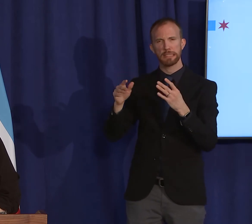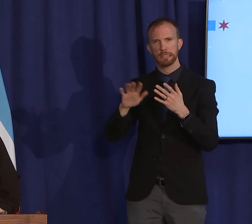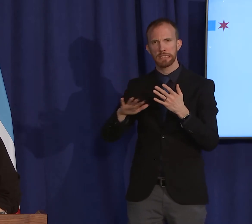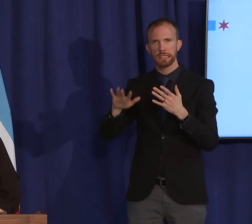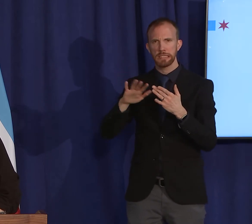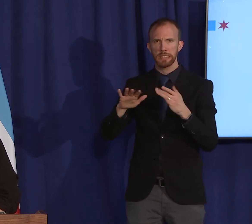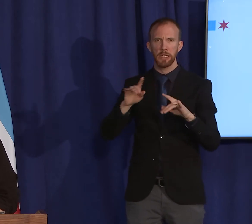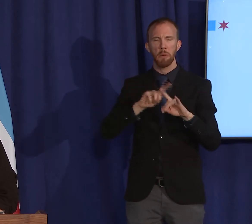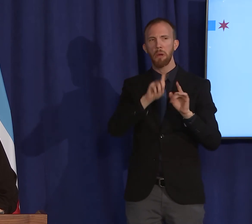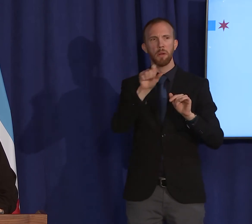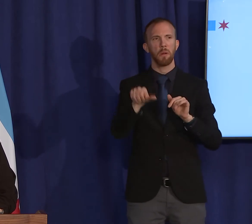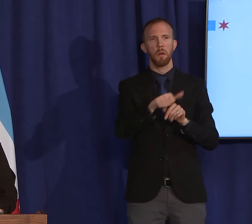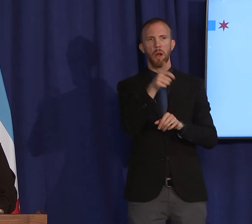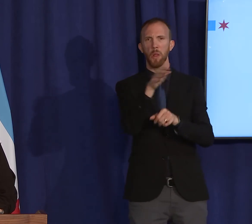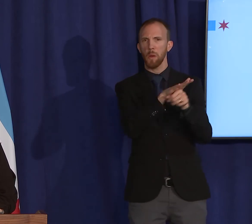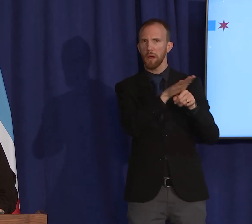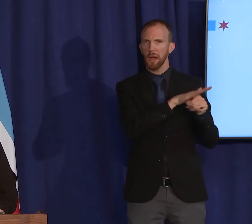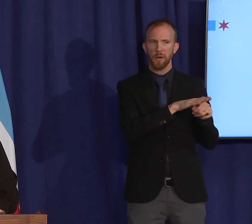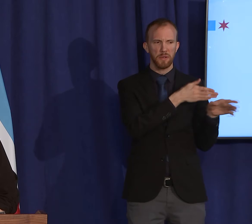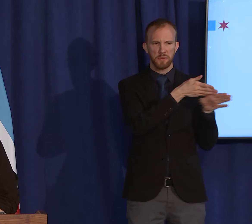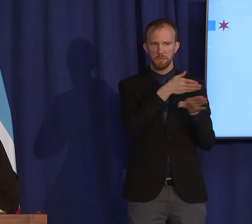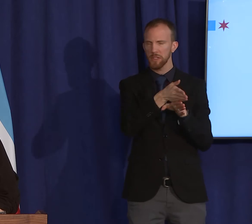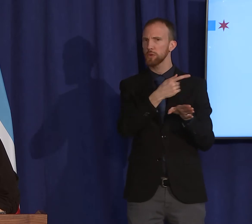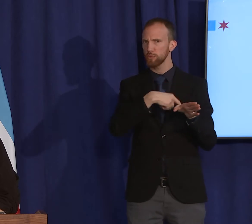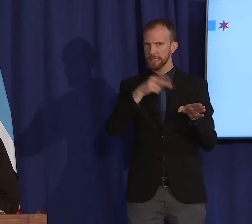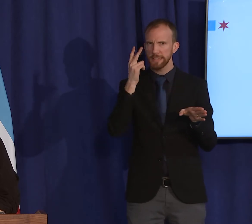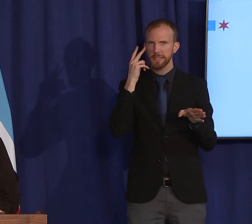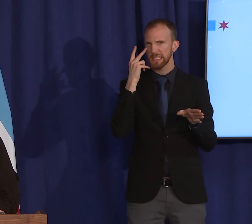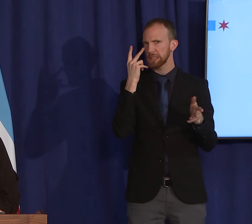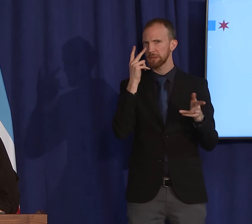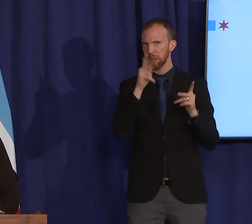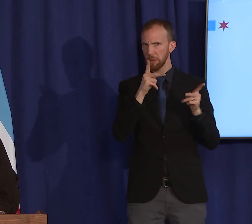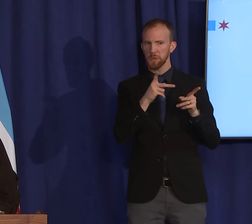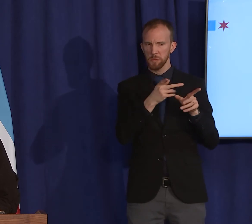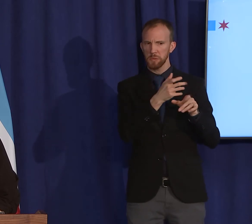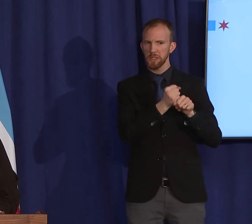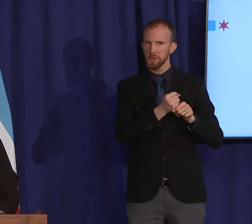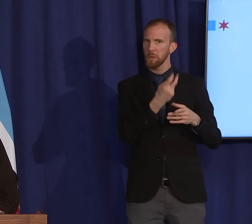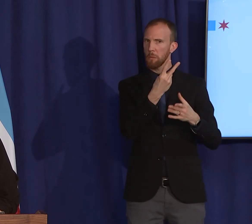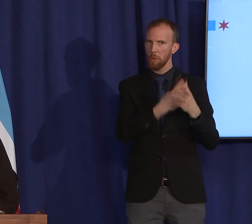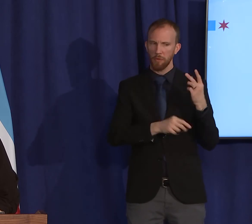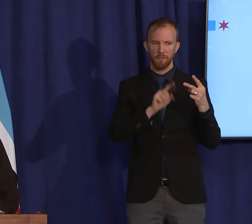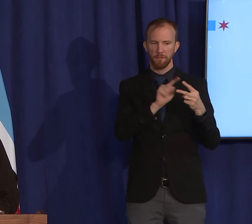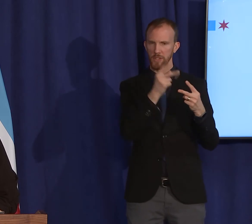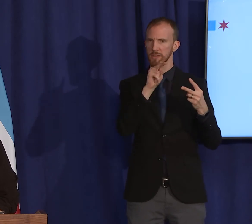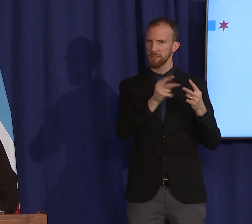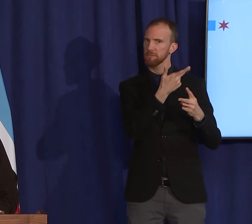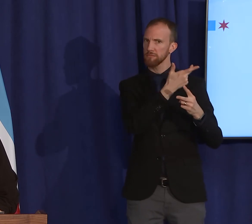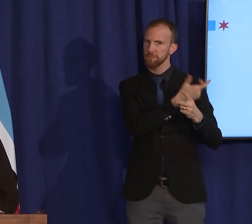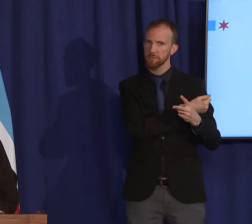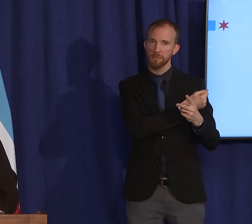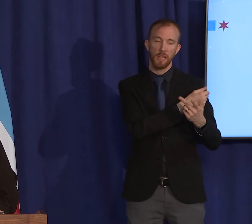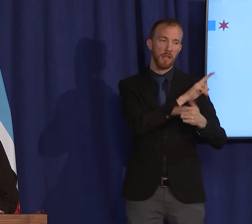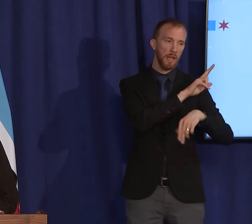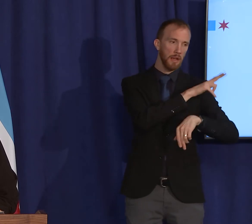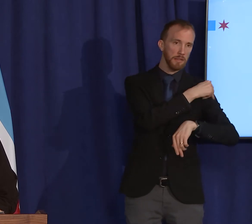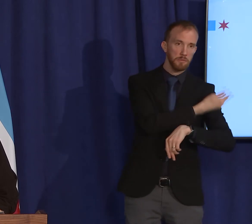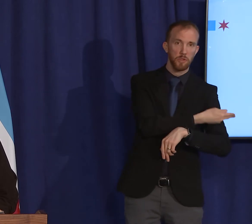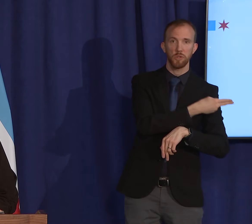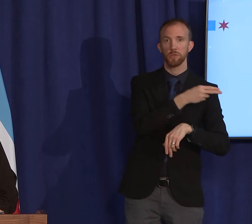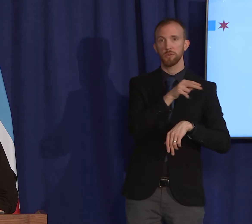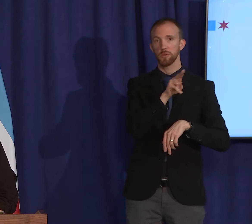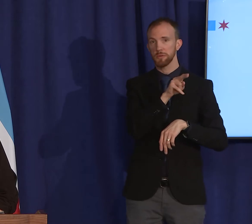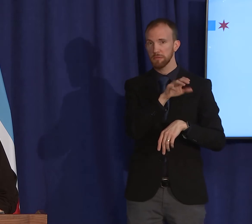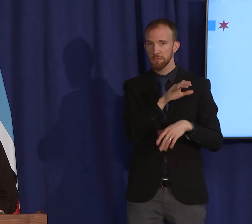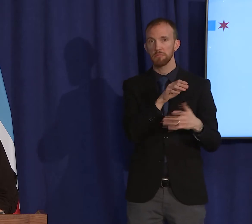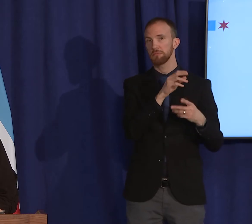of our other settings, with hospitals and City of Chicago really leading the way in terms of the best return for